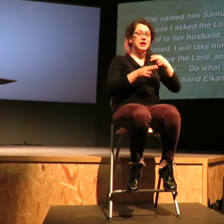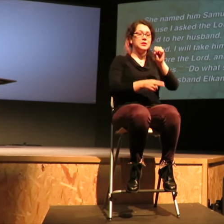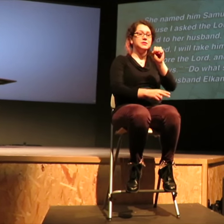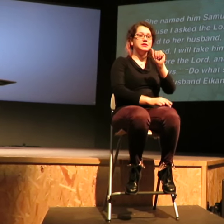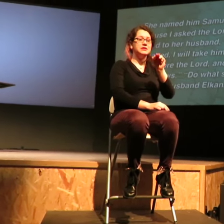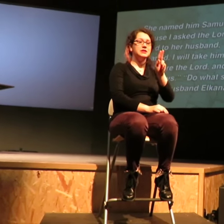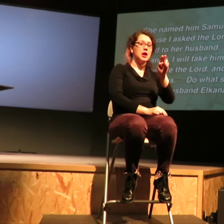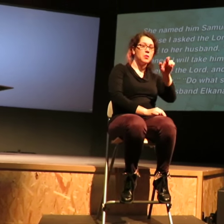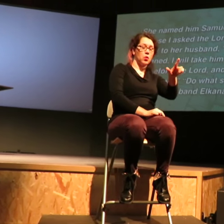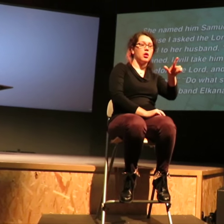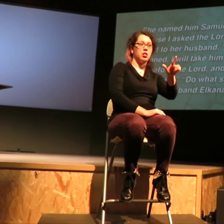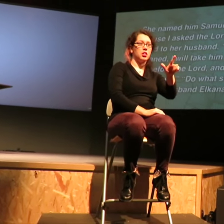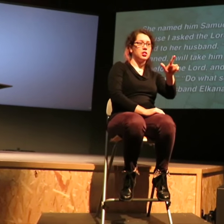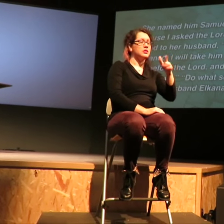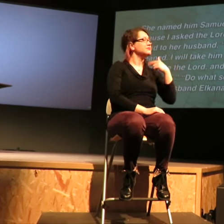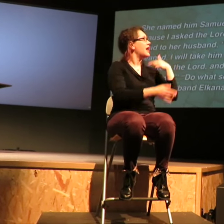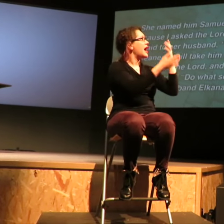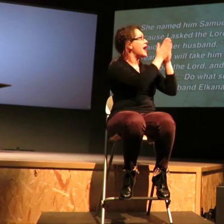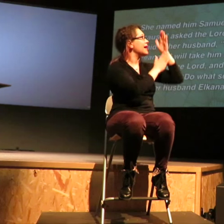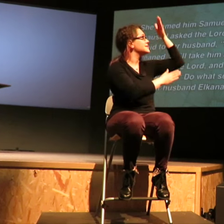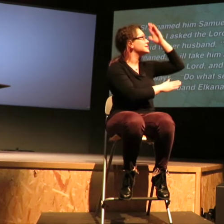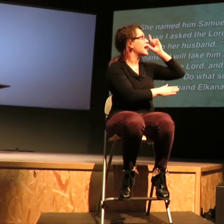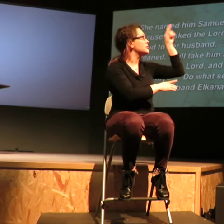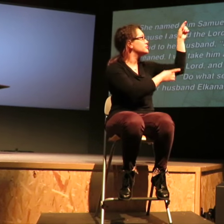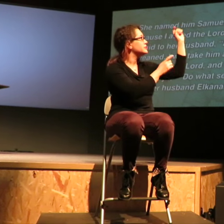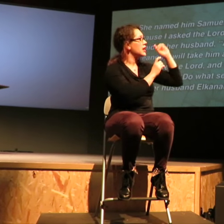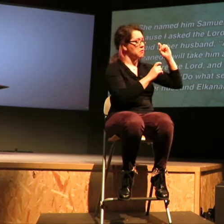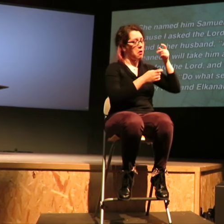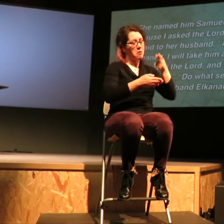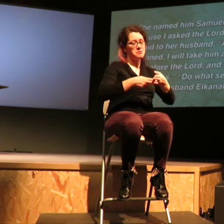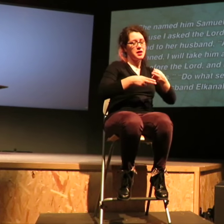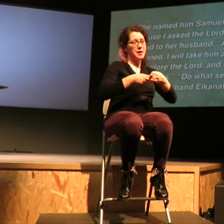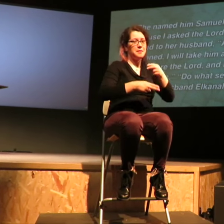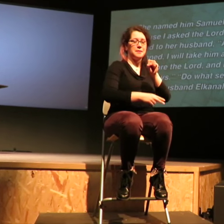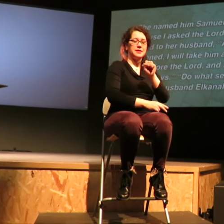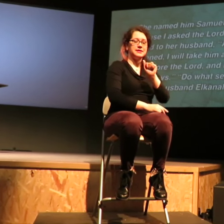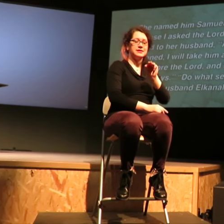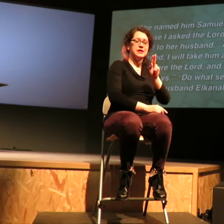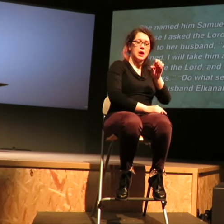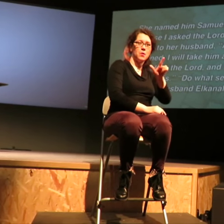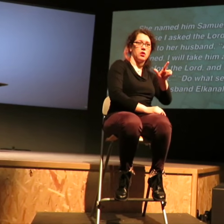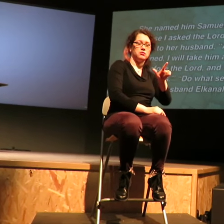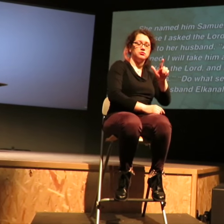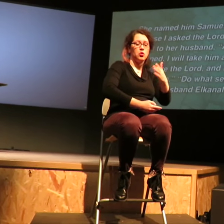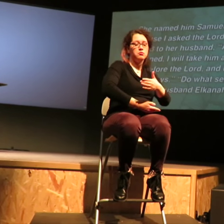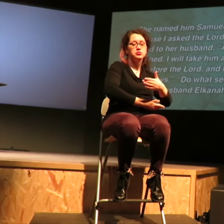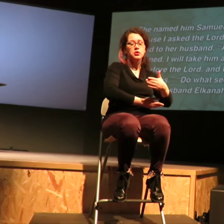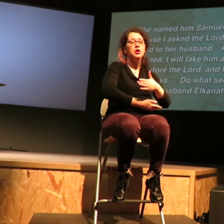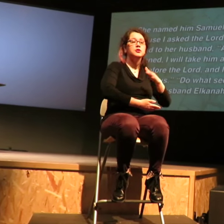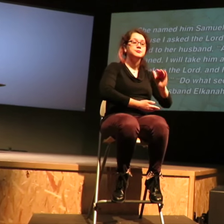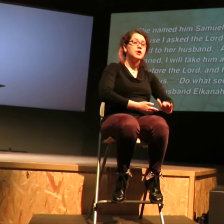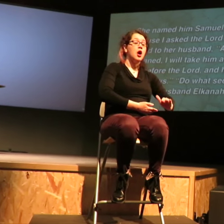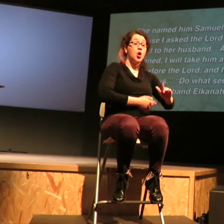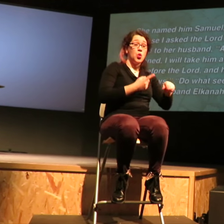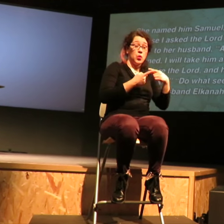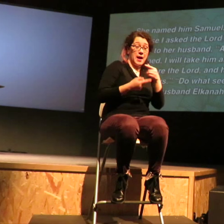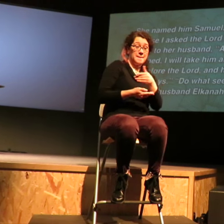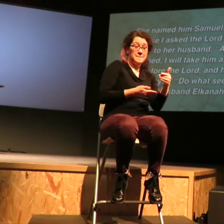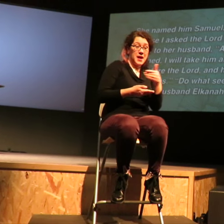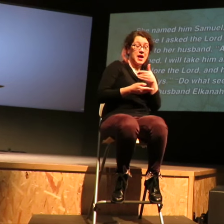I asked the Lord for him. And so she said to her husband, this is where it gets really interesting. After the boy is weaned, I will take him